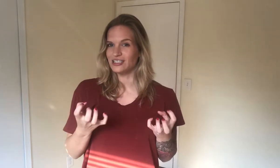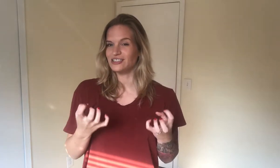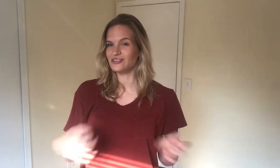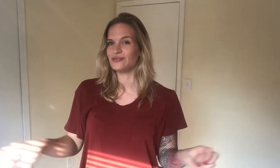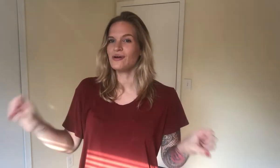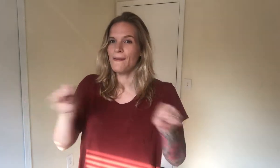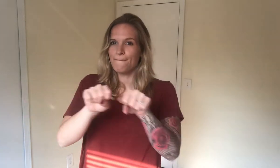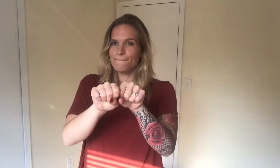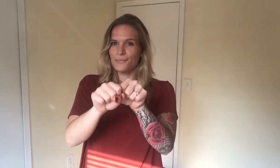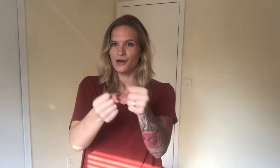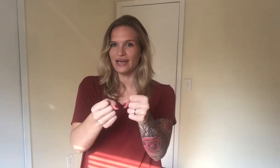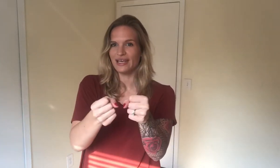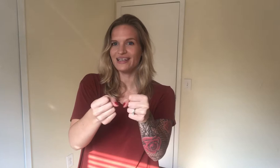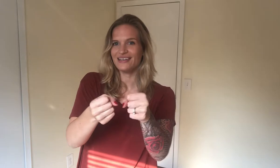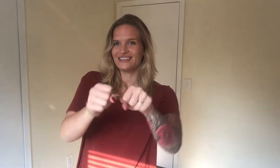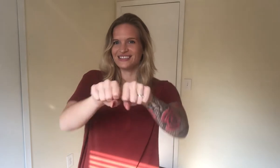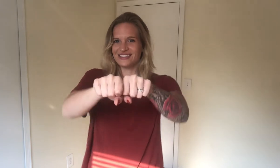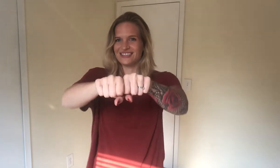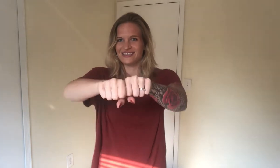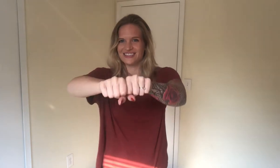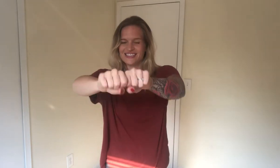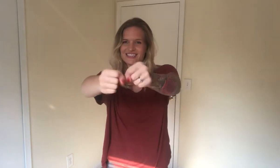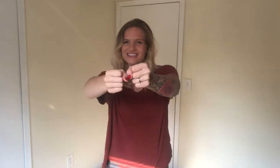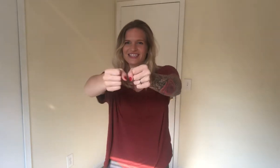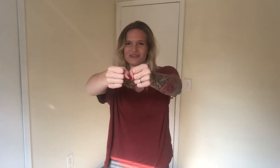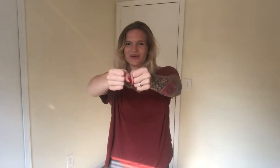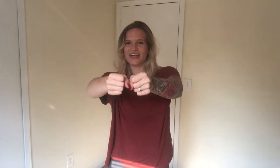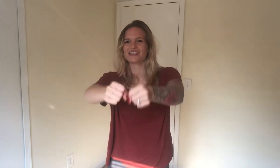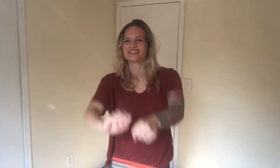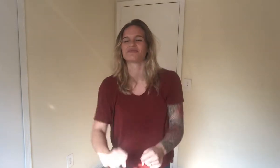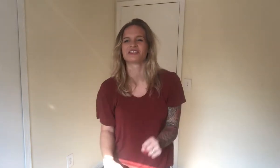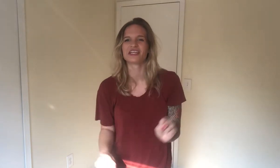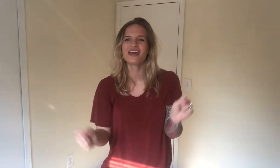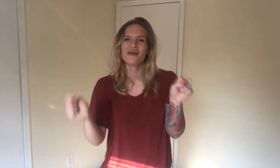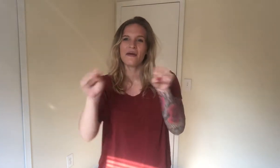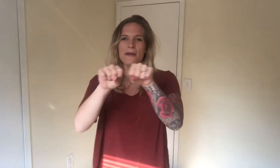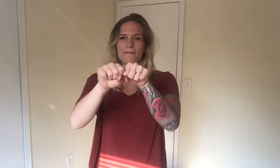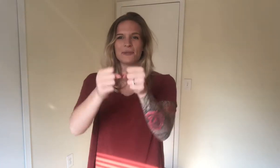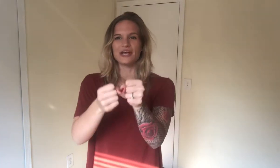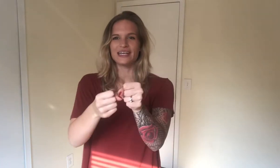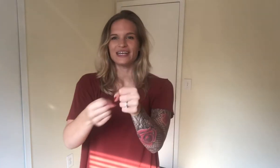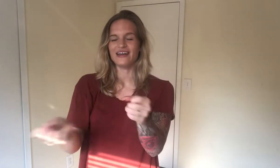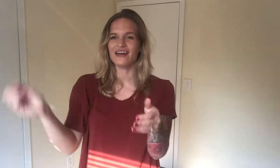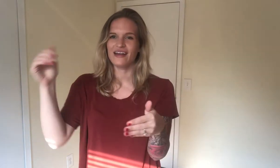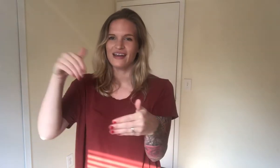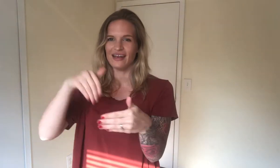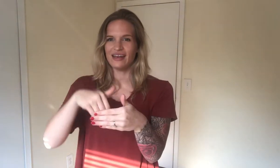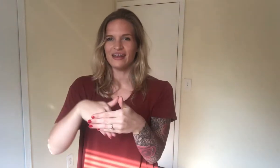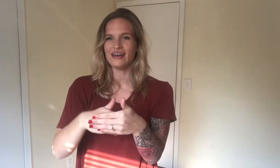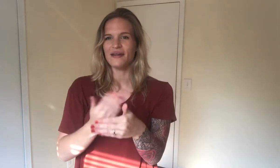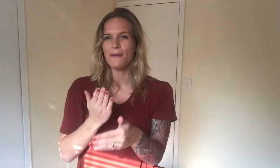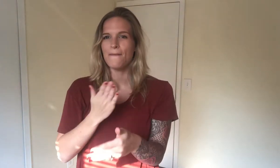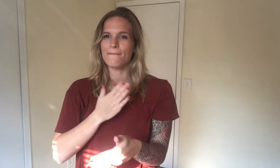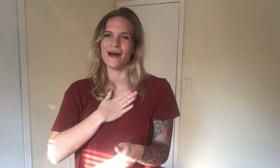to break it. Looks just like you're breaking something. Break it in